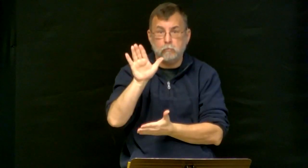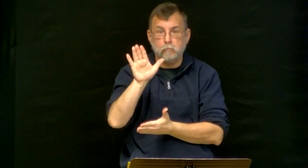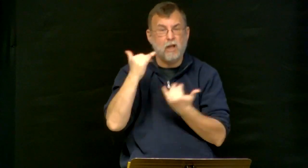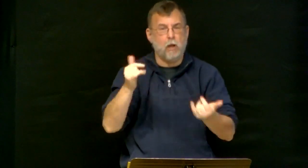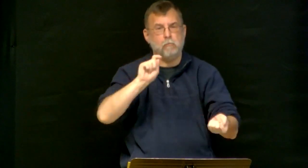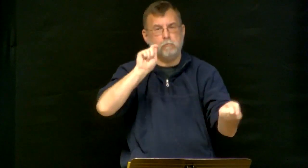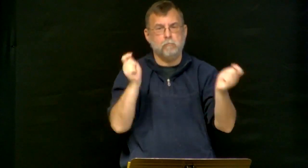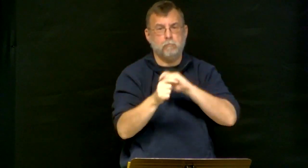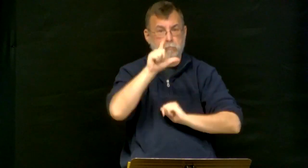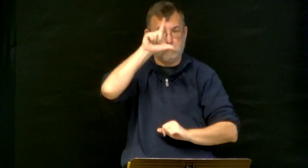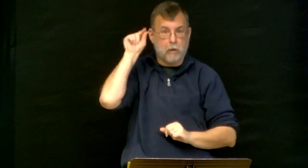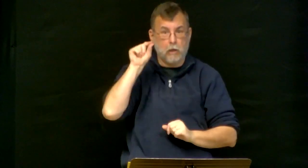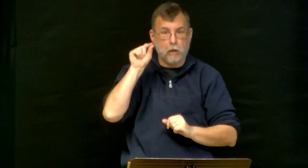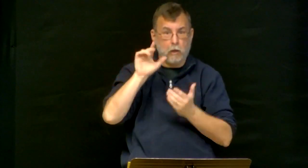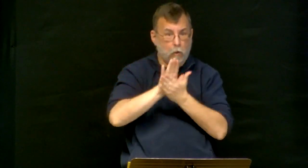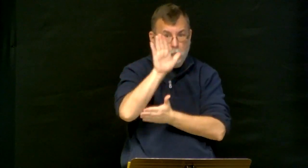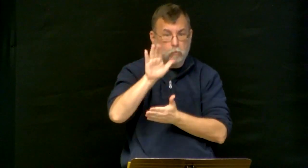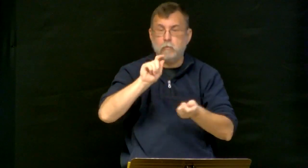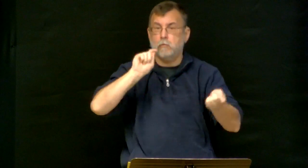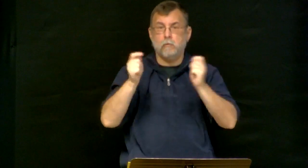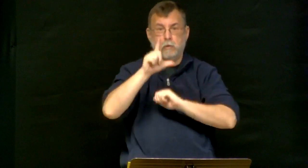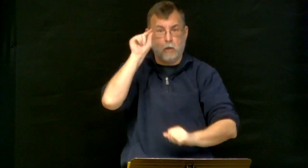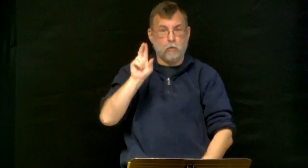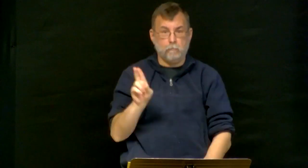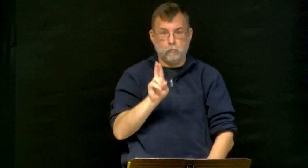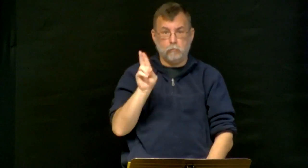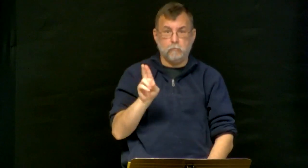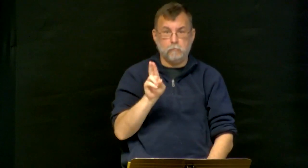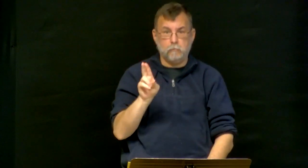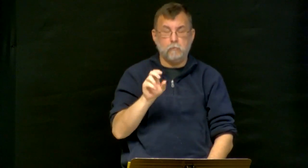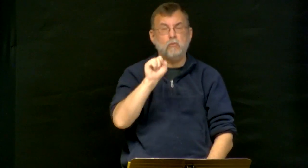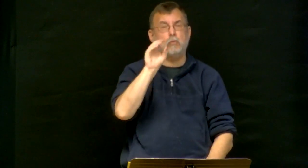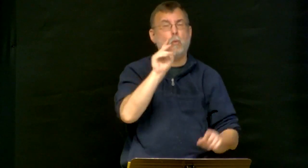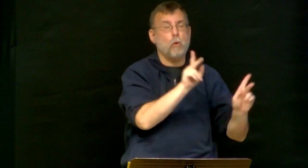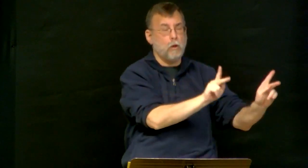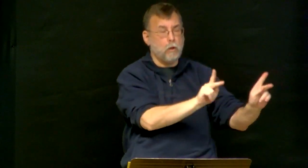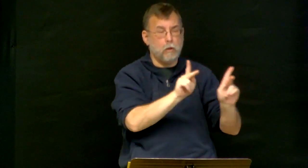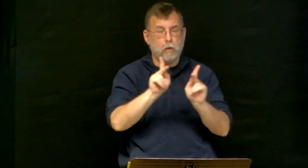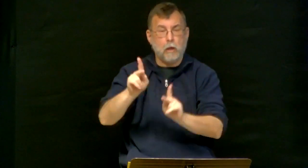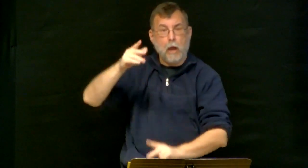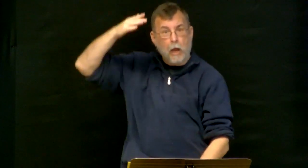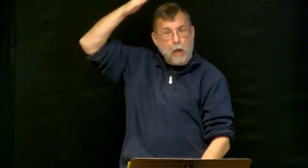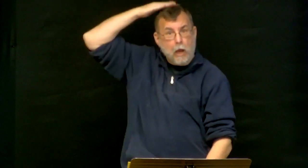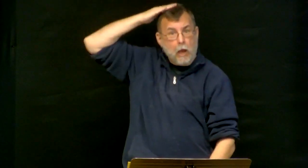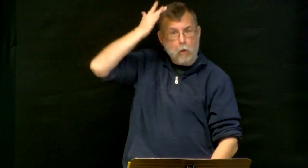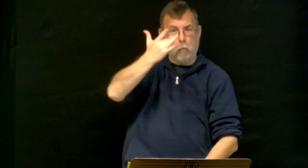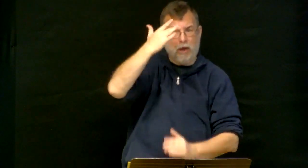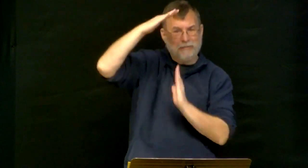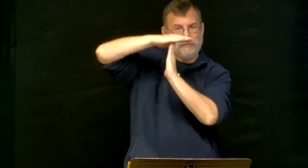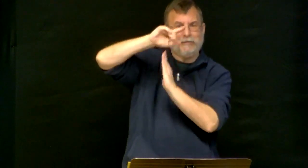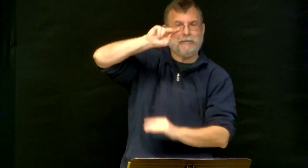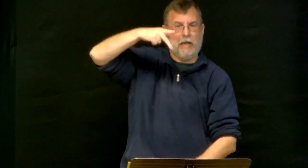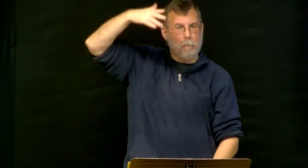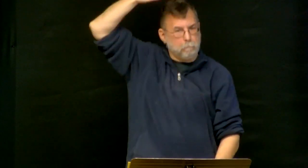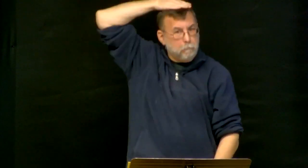And because he signed to make Gallaudet a college, from a college to a university, and so we want to honor